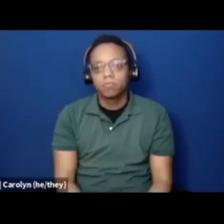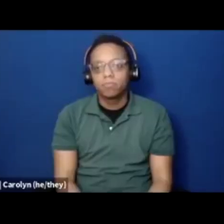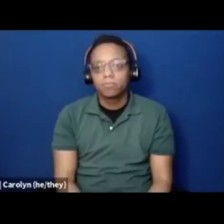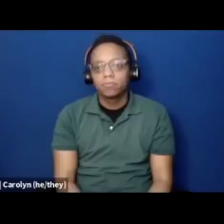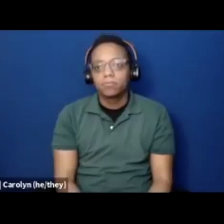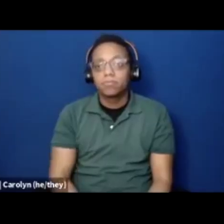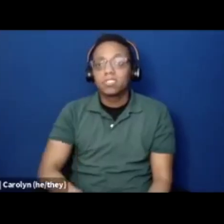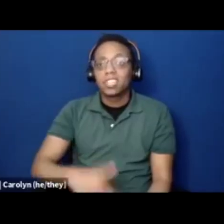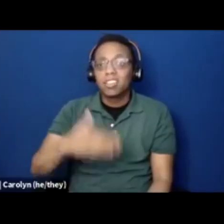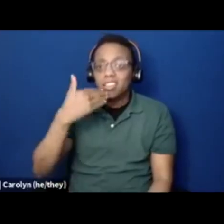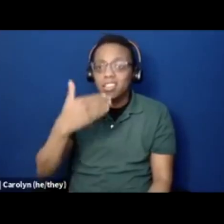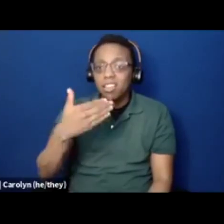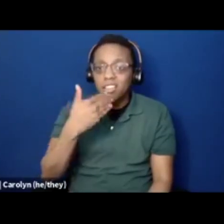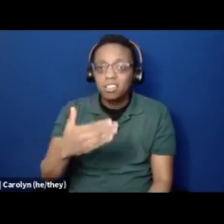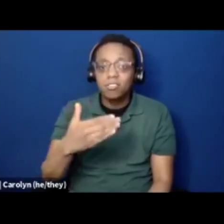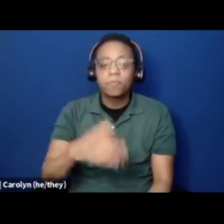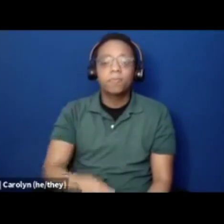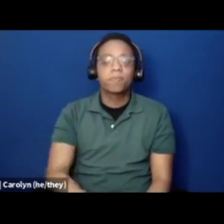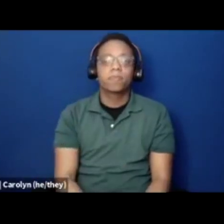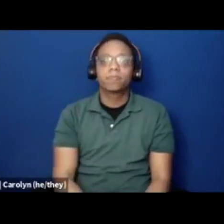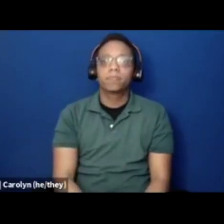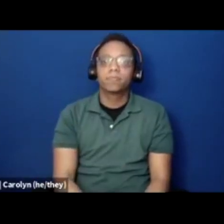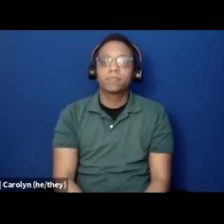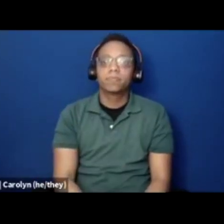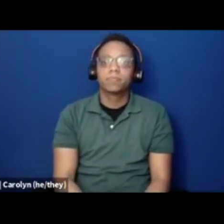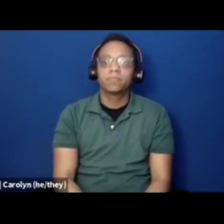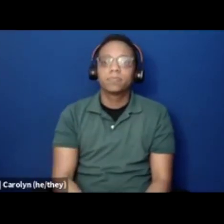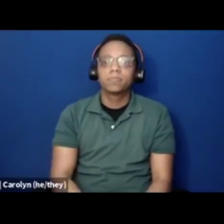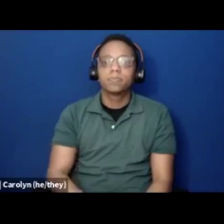Thank you. Zahara, same question.